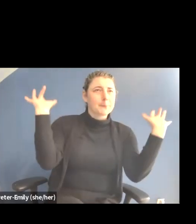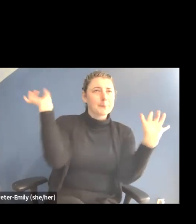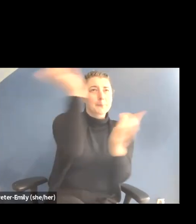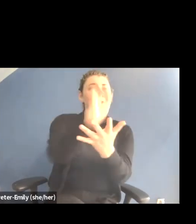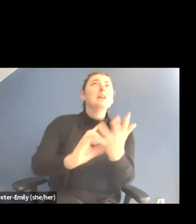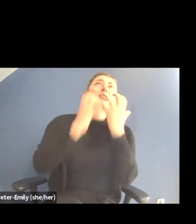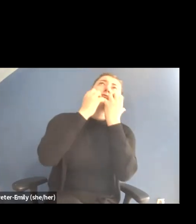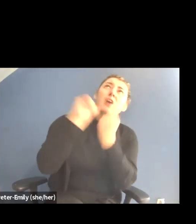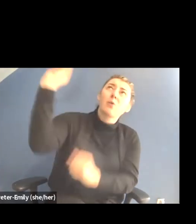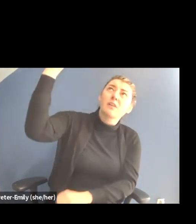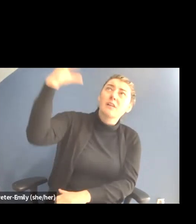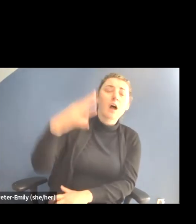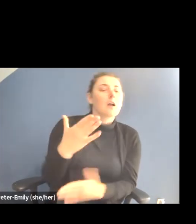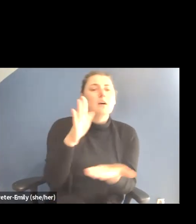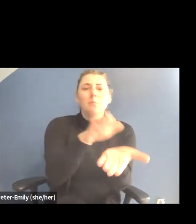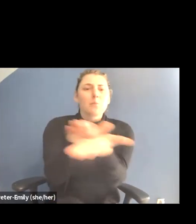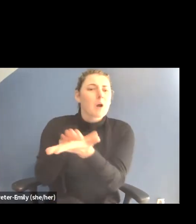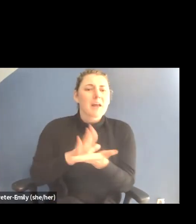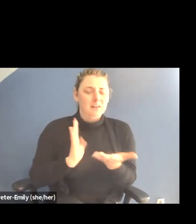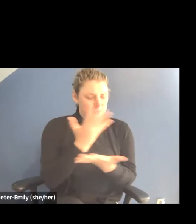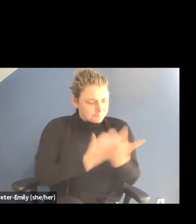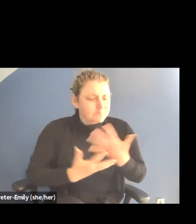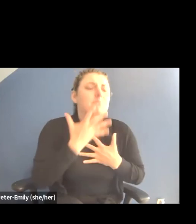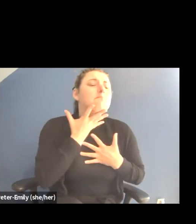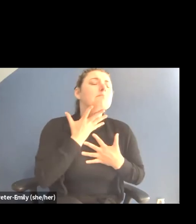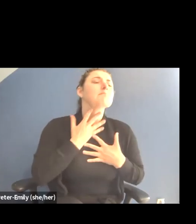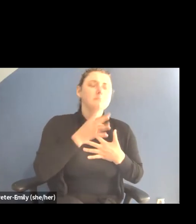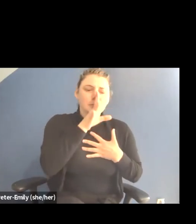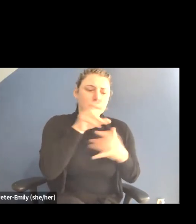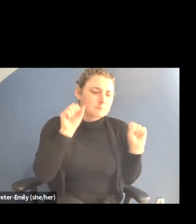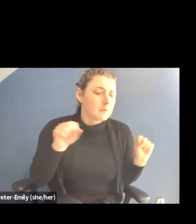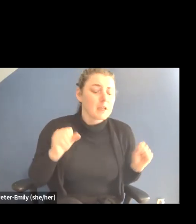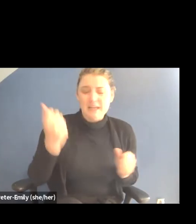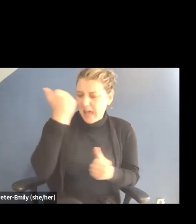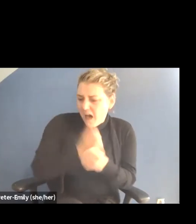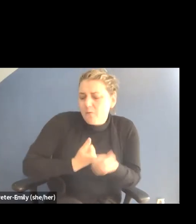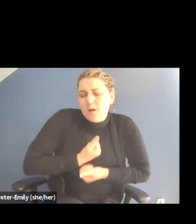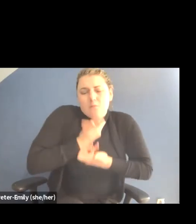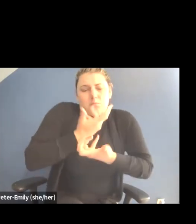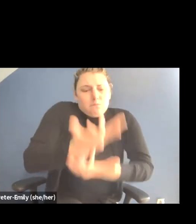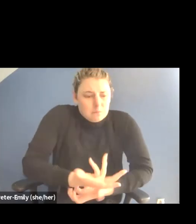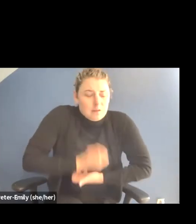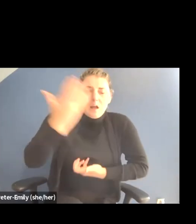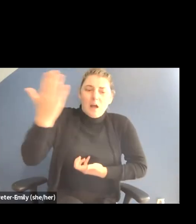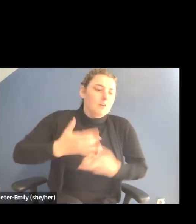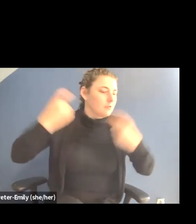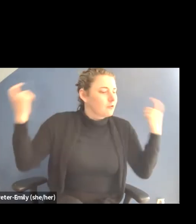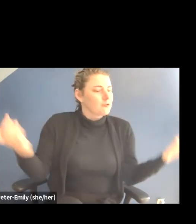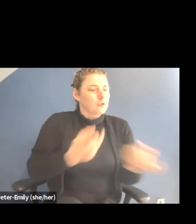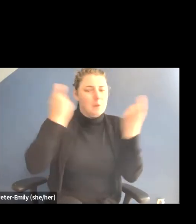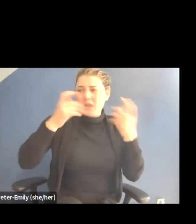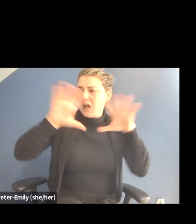sun. Praise our hands and throats, each incantation, a jubilee of a